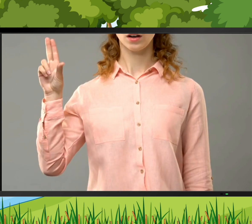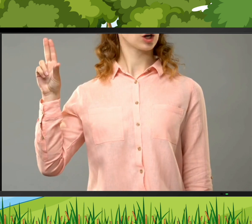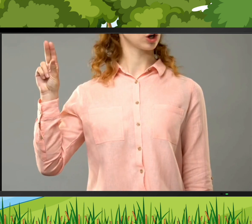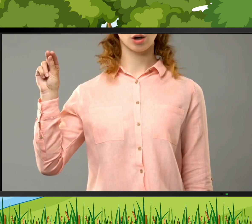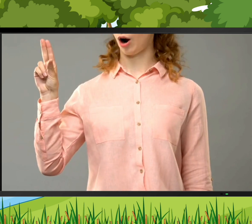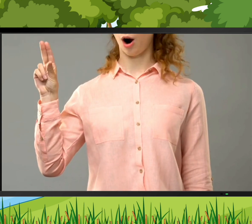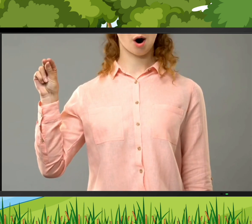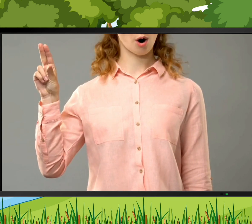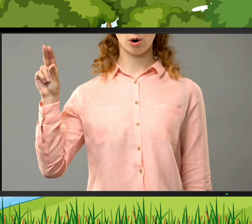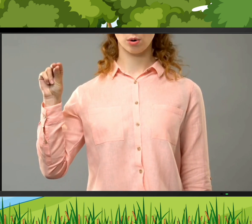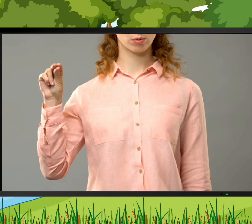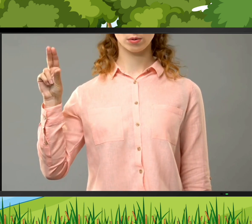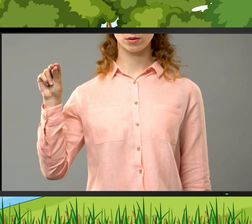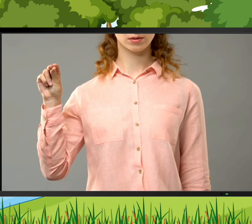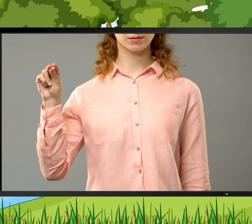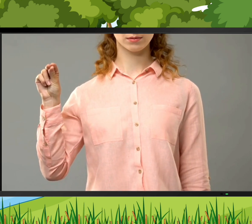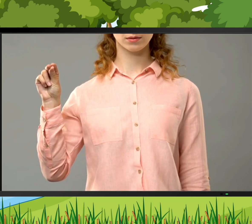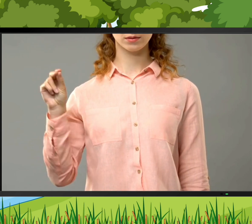No.